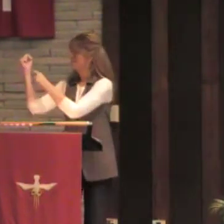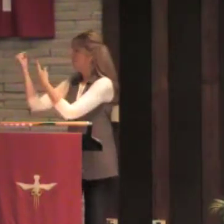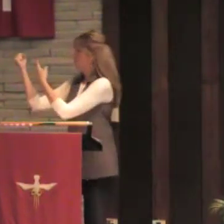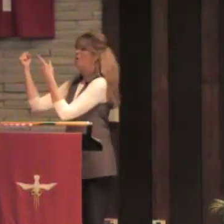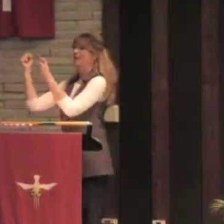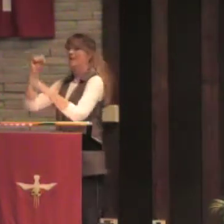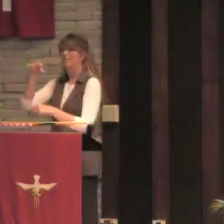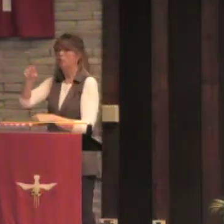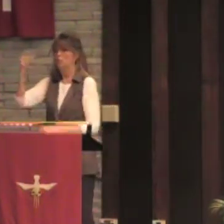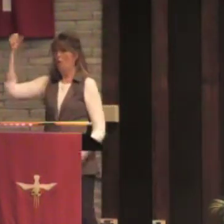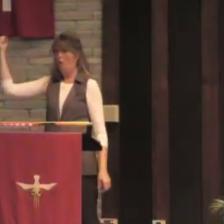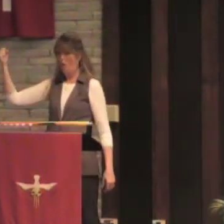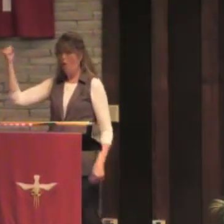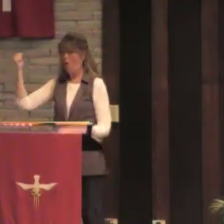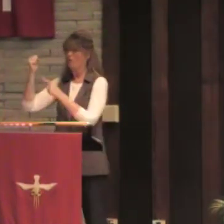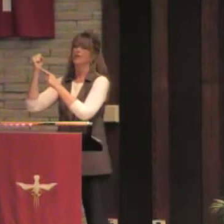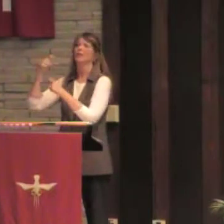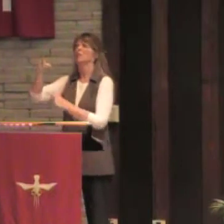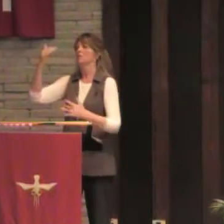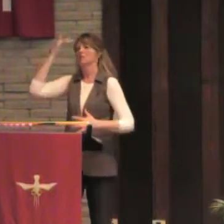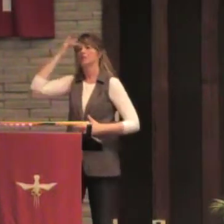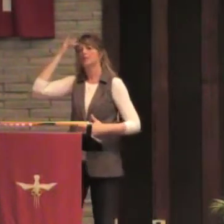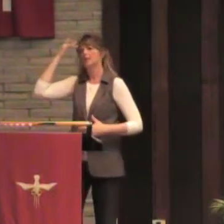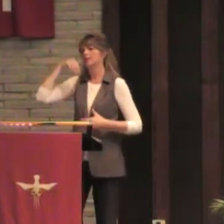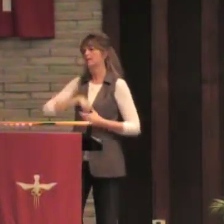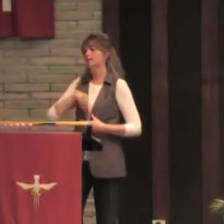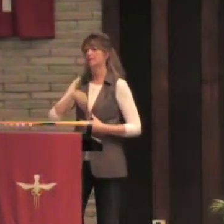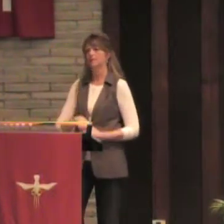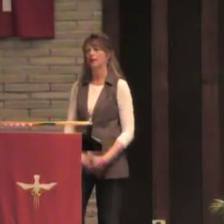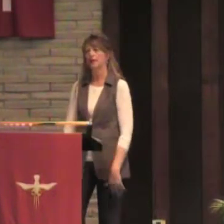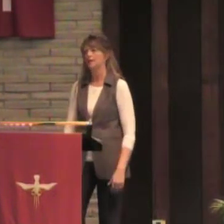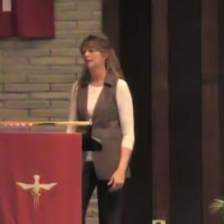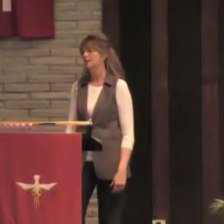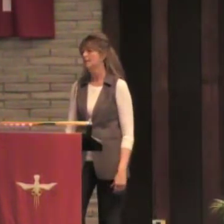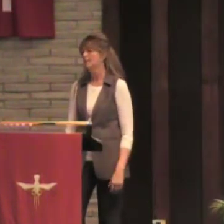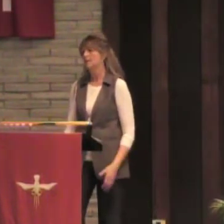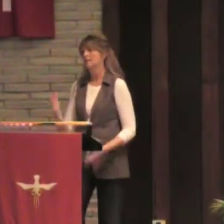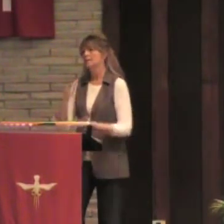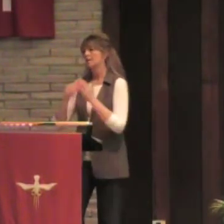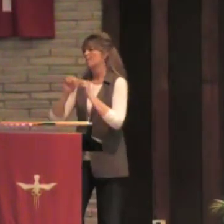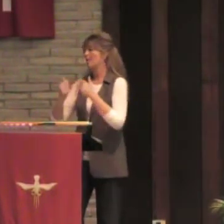forgiven or let go of the past. And if you hold on to those